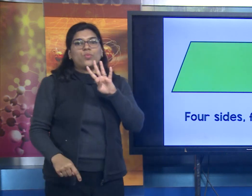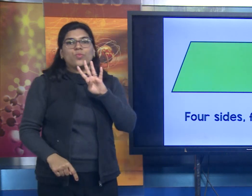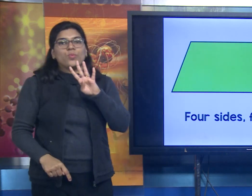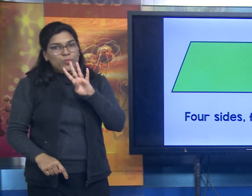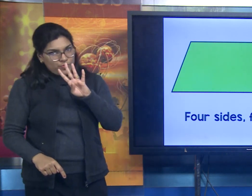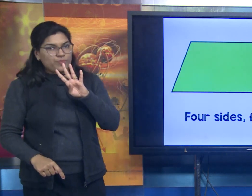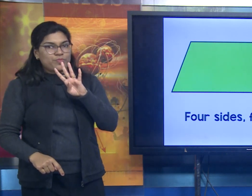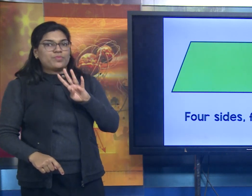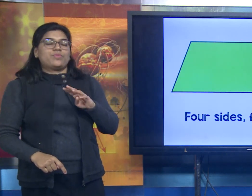fourth angle.